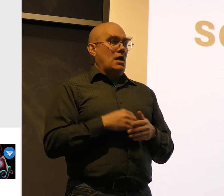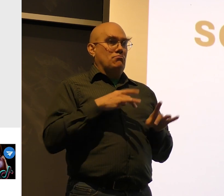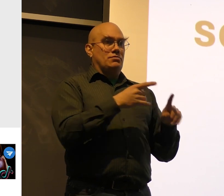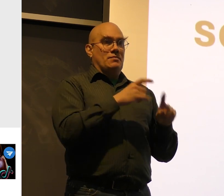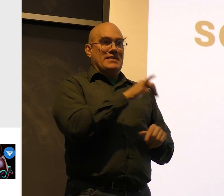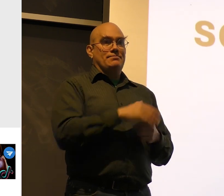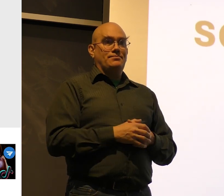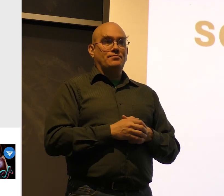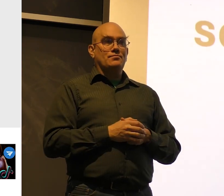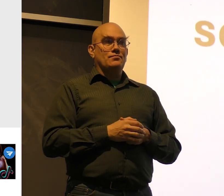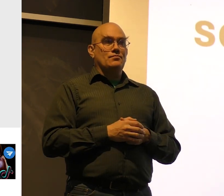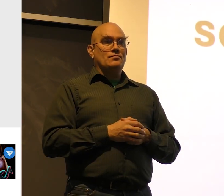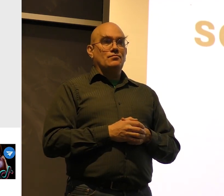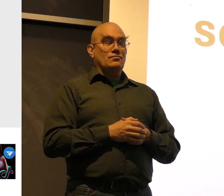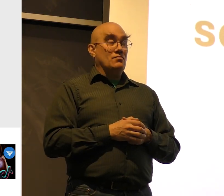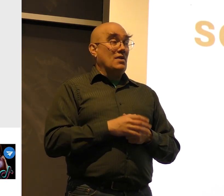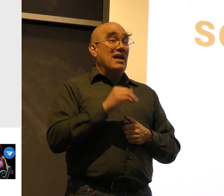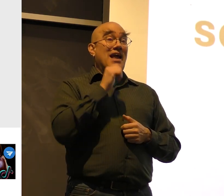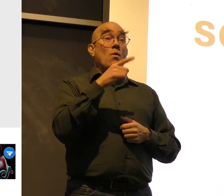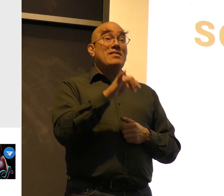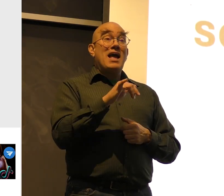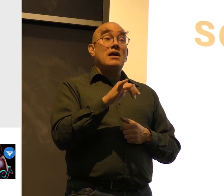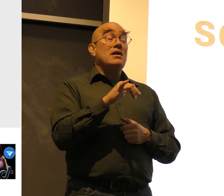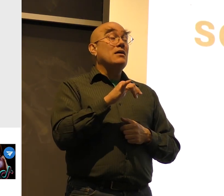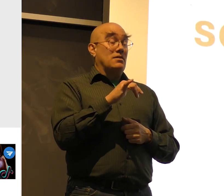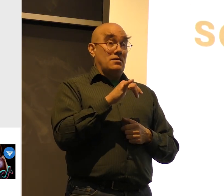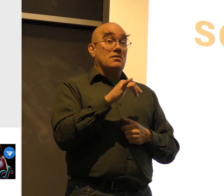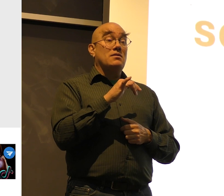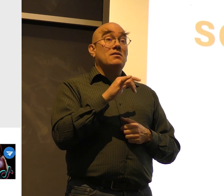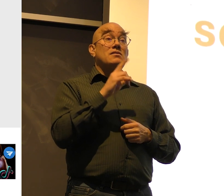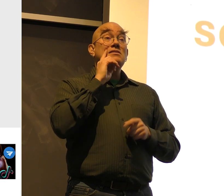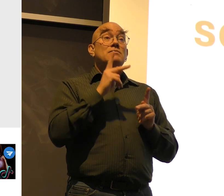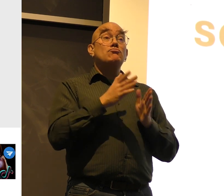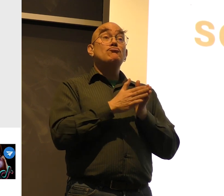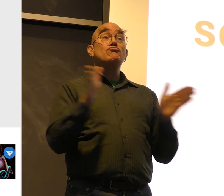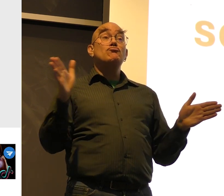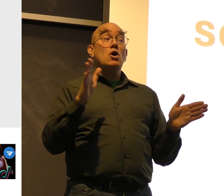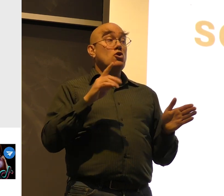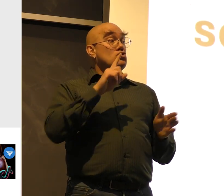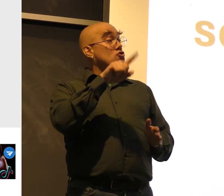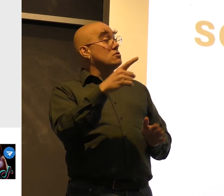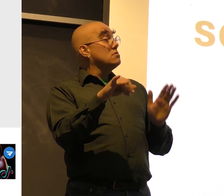the experience that they share on social media. And not only that, but deaf people in